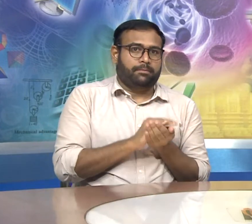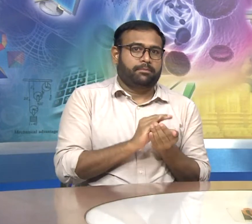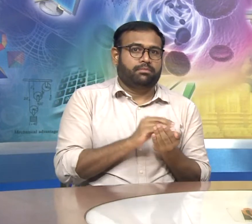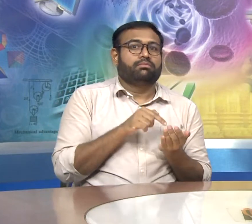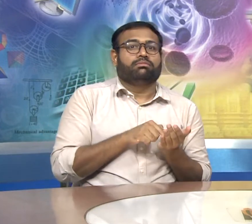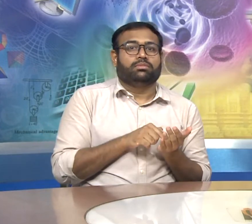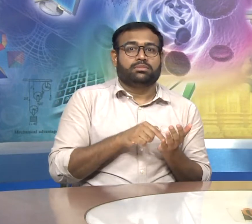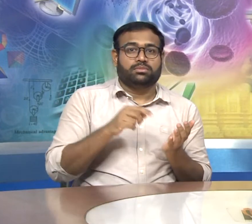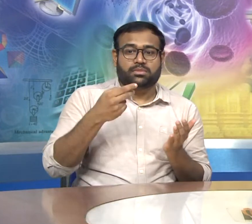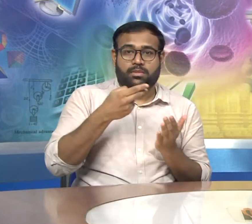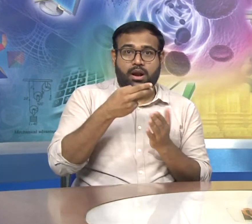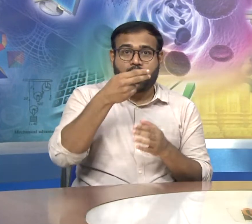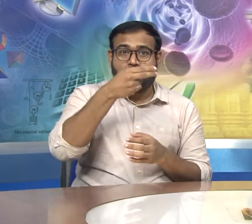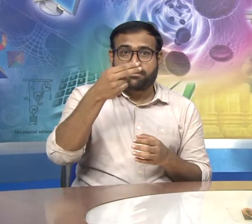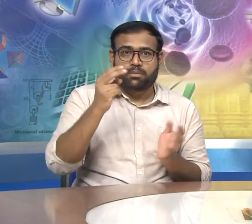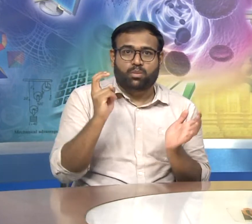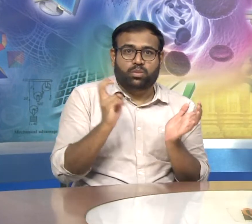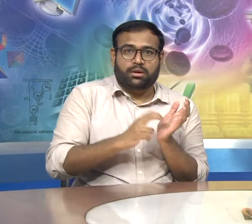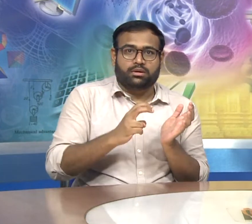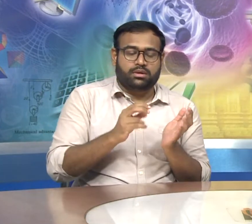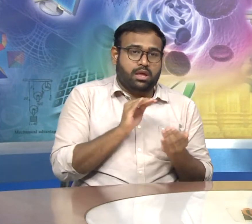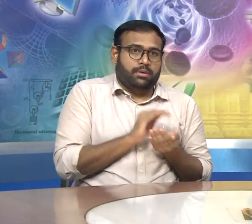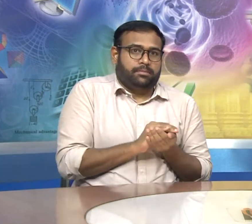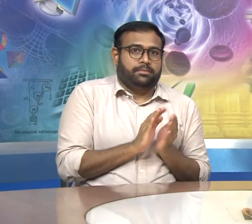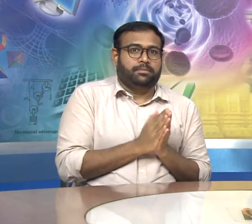in the user's name